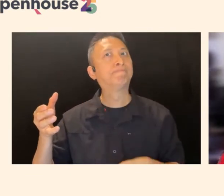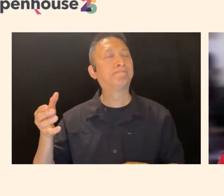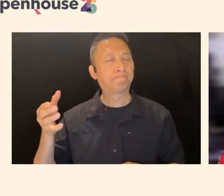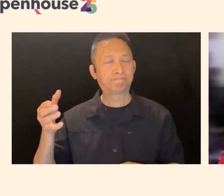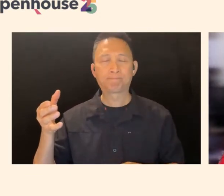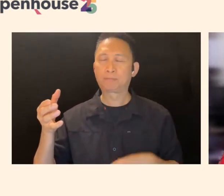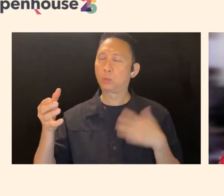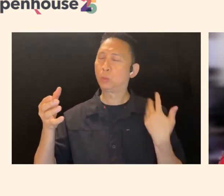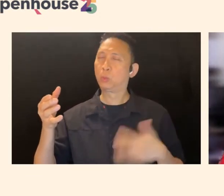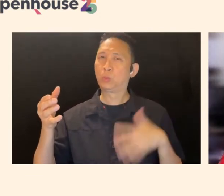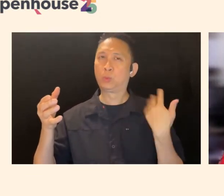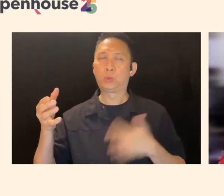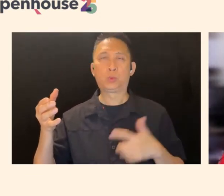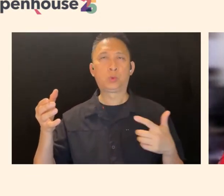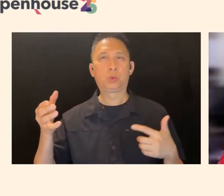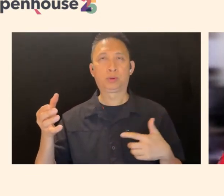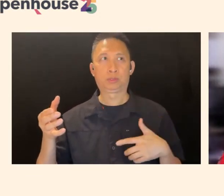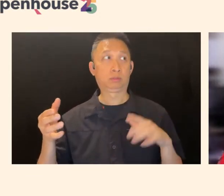necessary